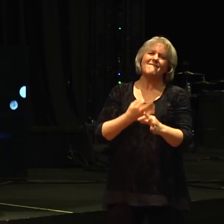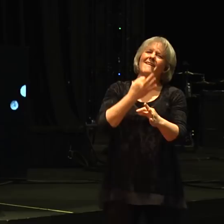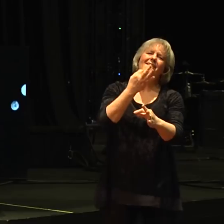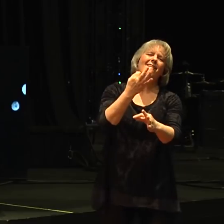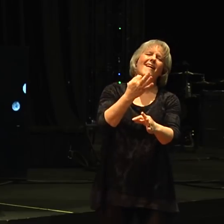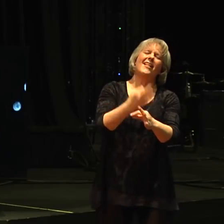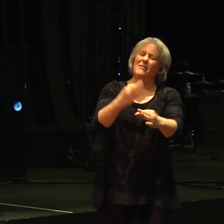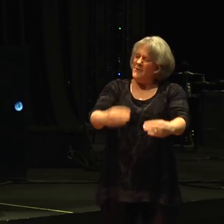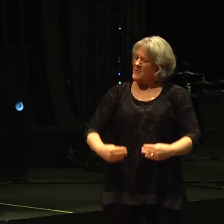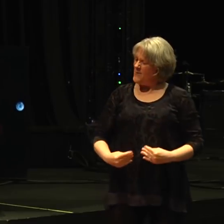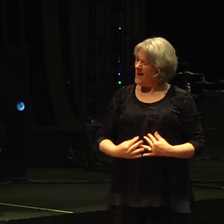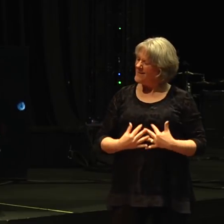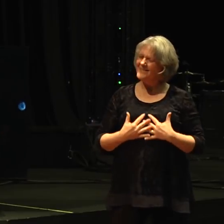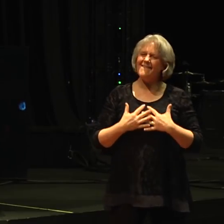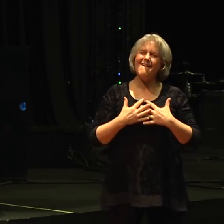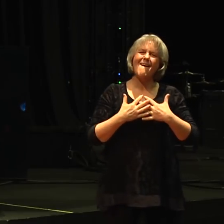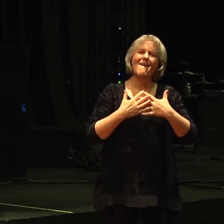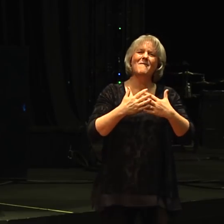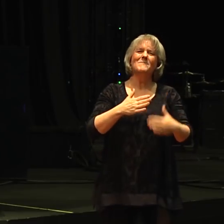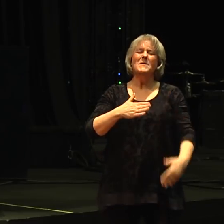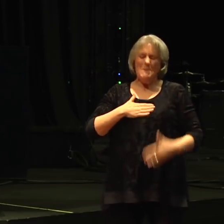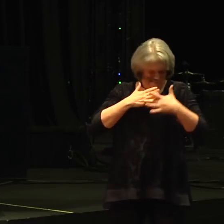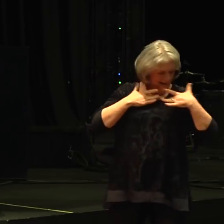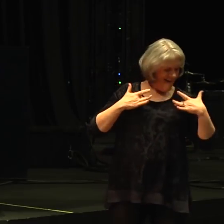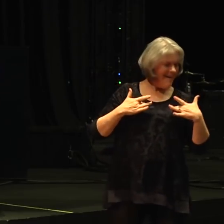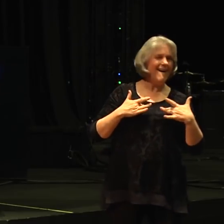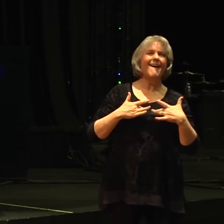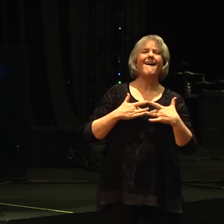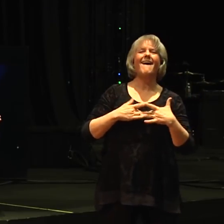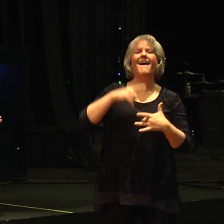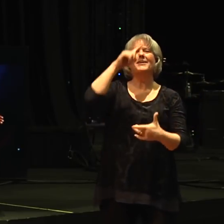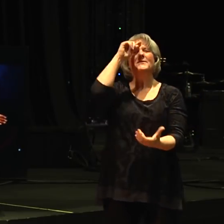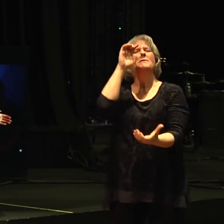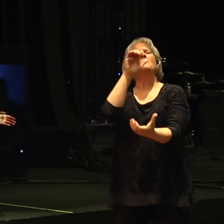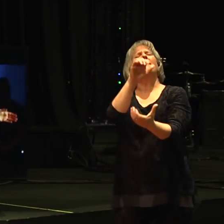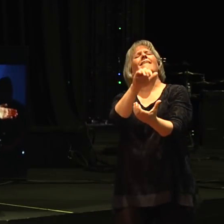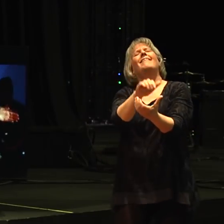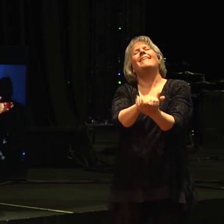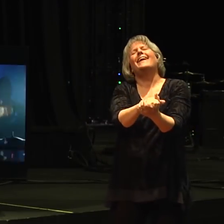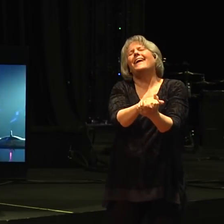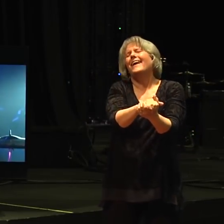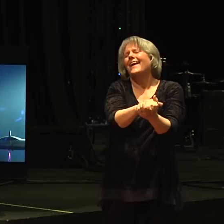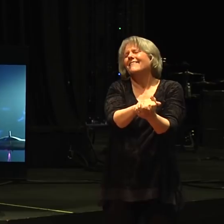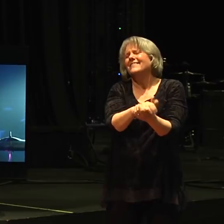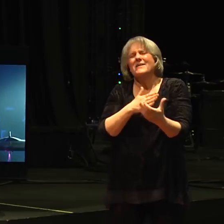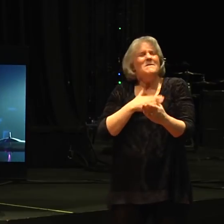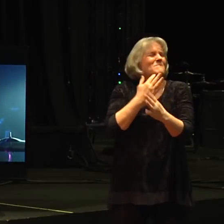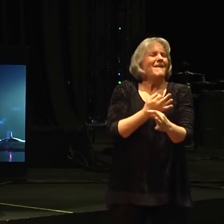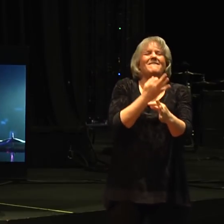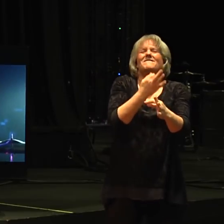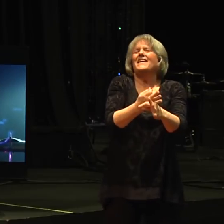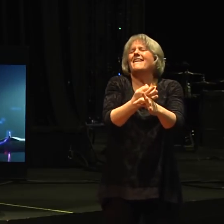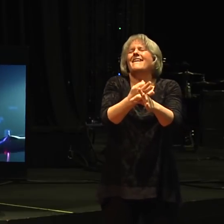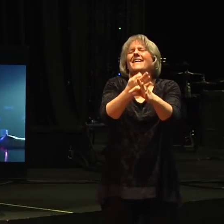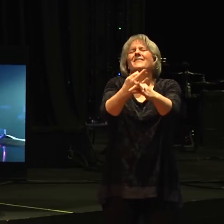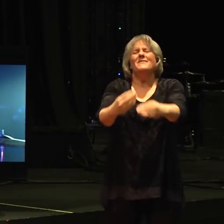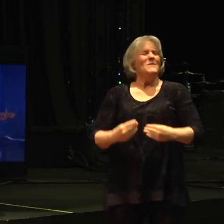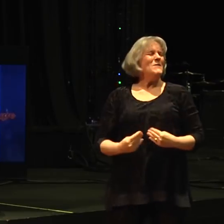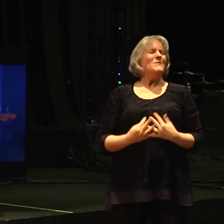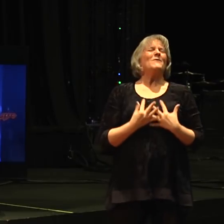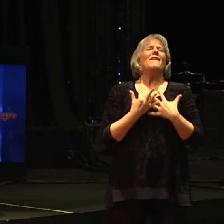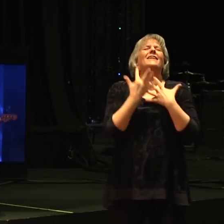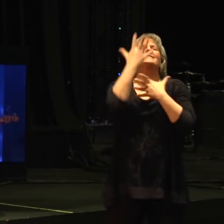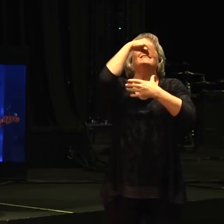Oh, let faith rise up, oh heart, believe. Let